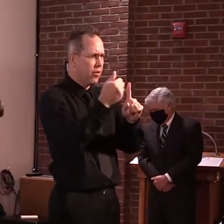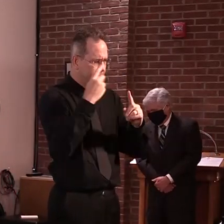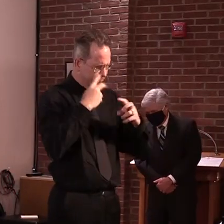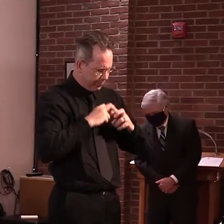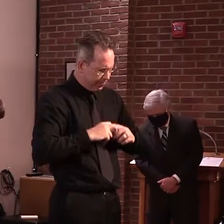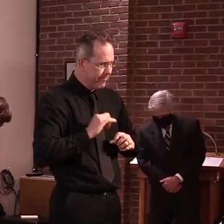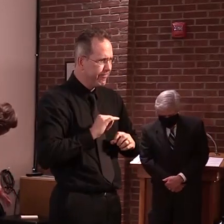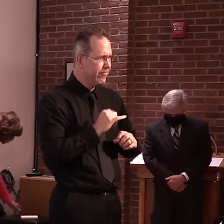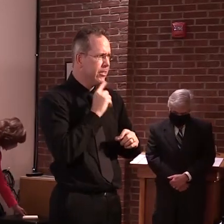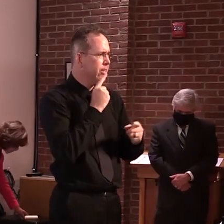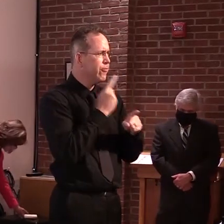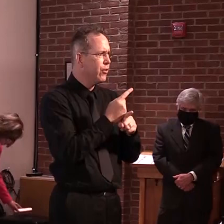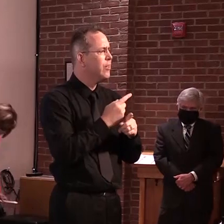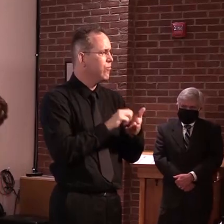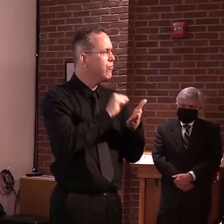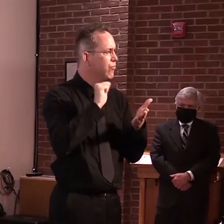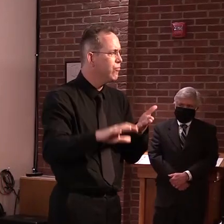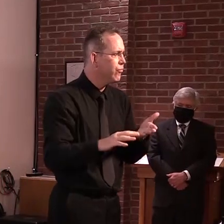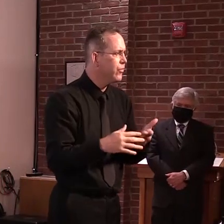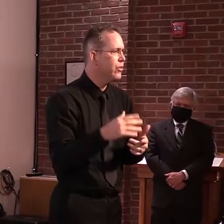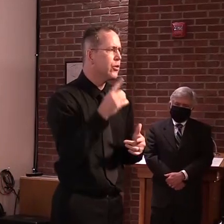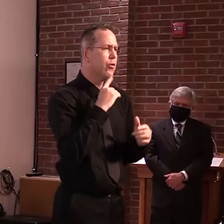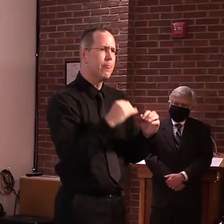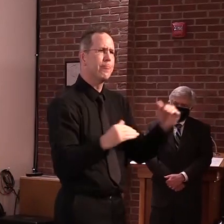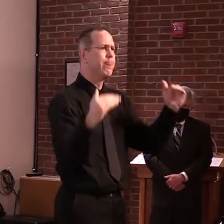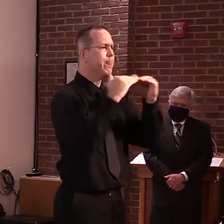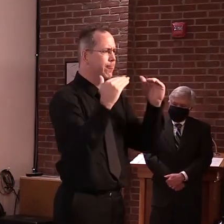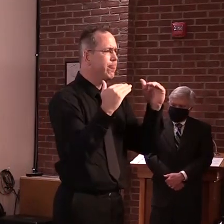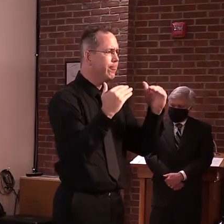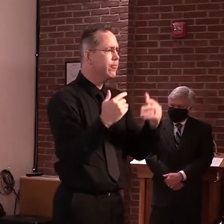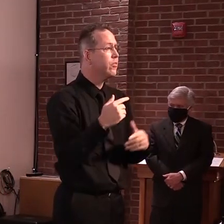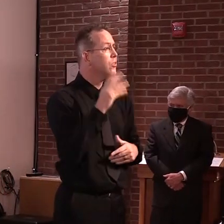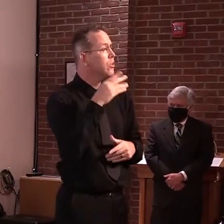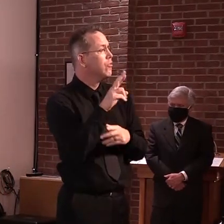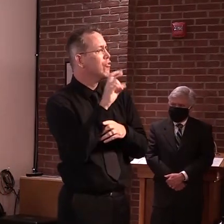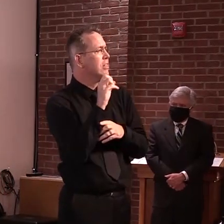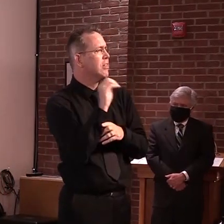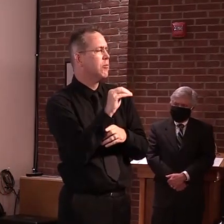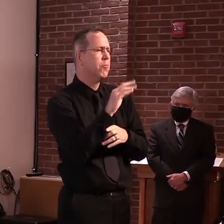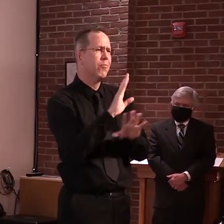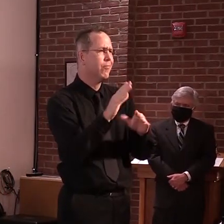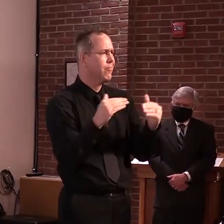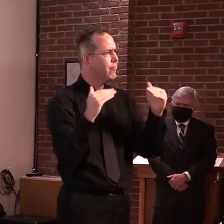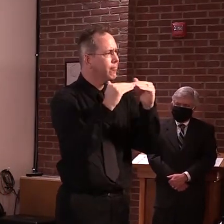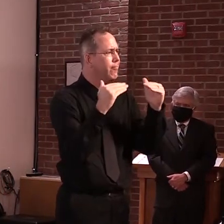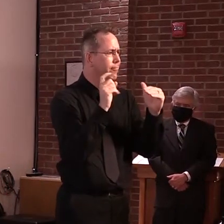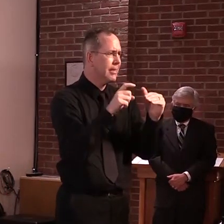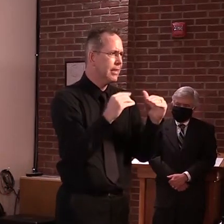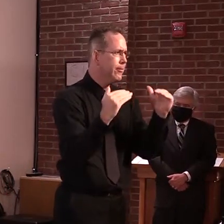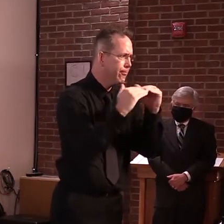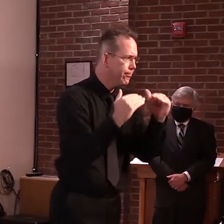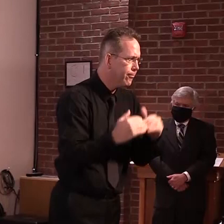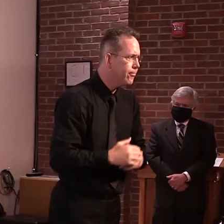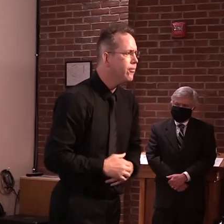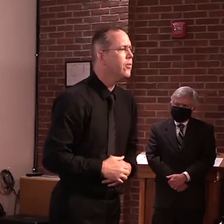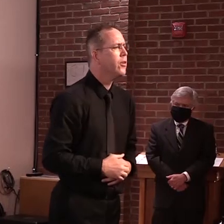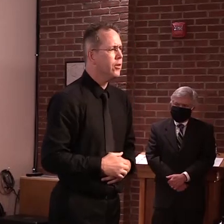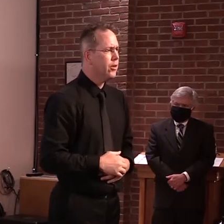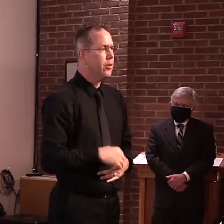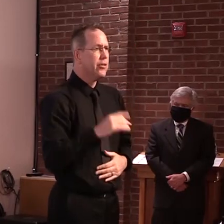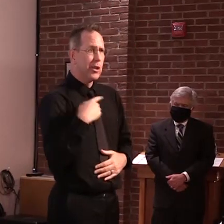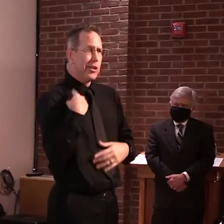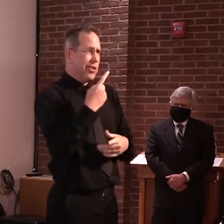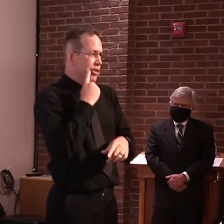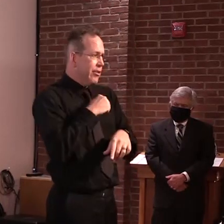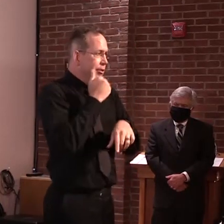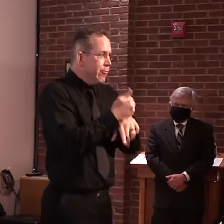address systemic racism and disparity. Recently, we launched the Racial Equity Task Force. But